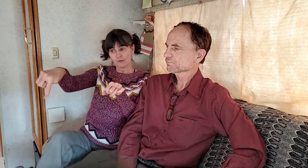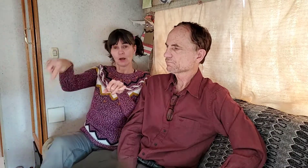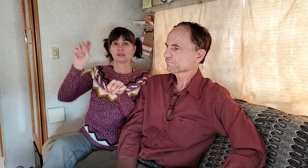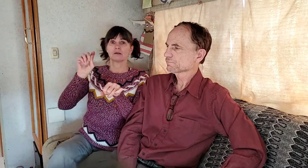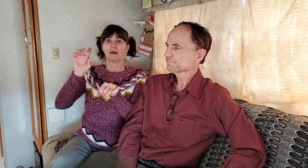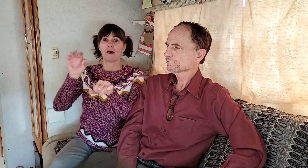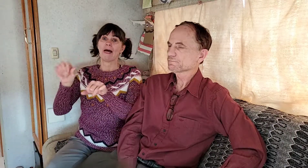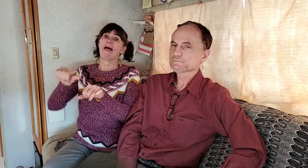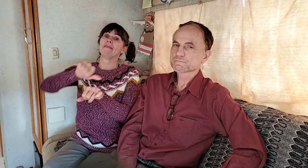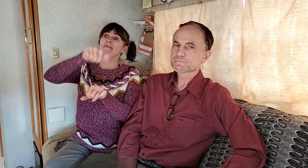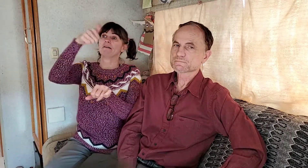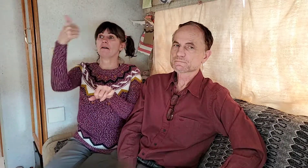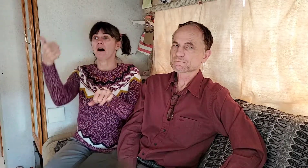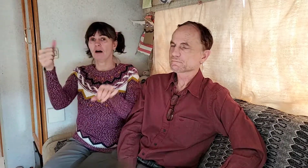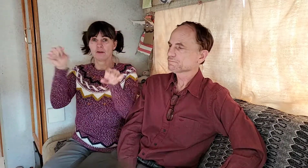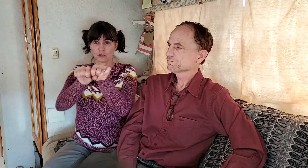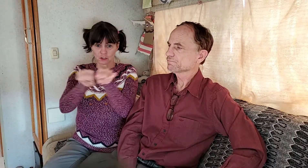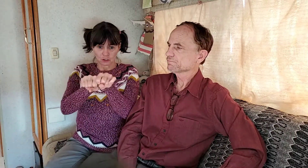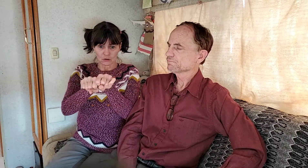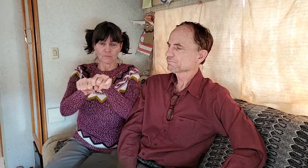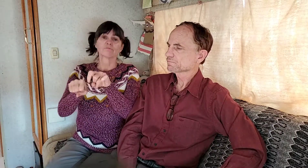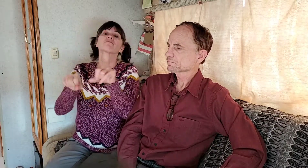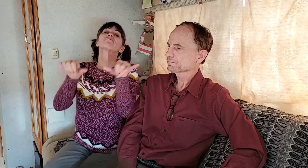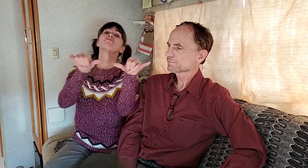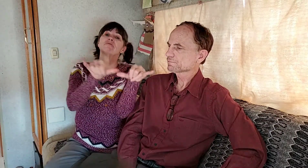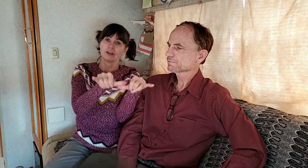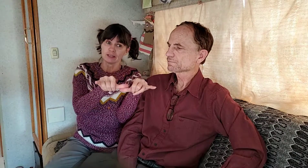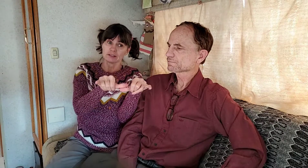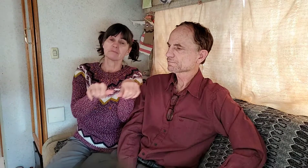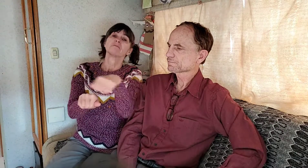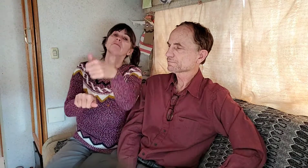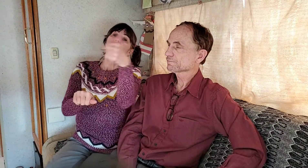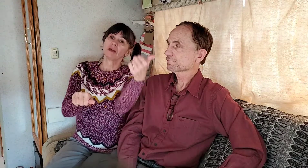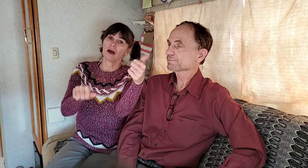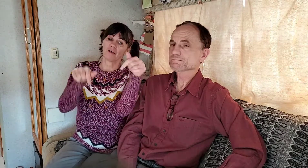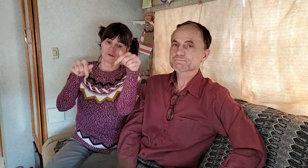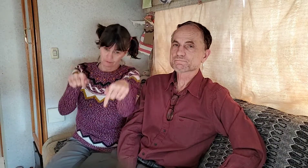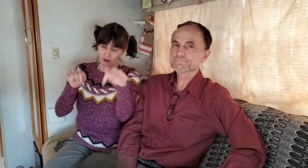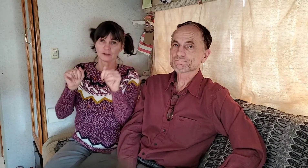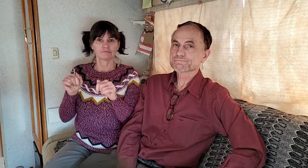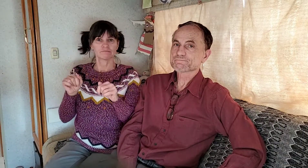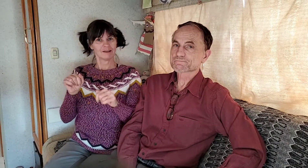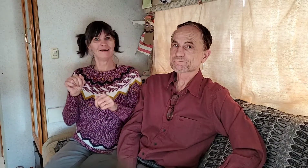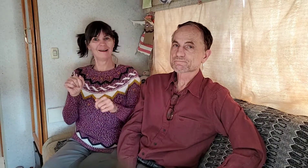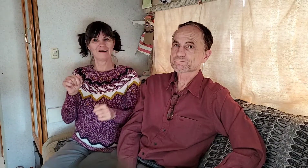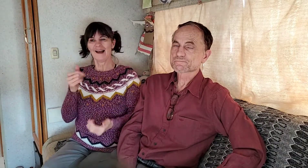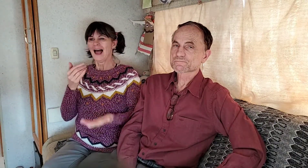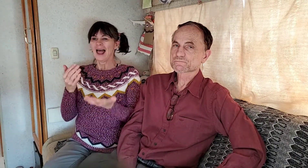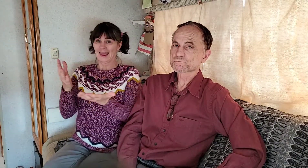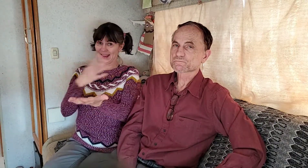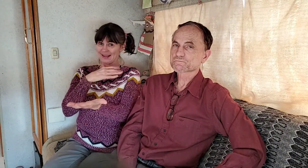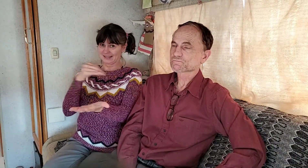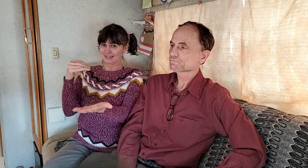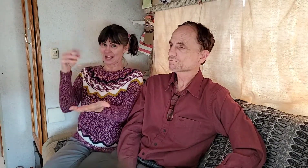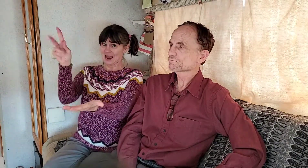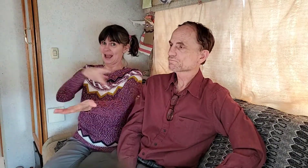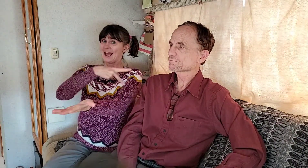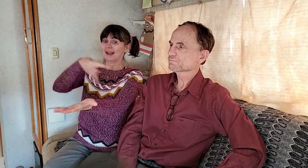foot. And the other shoe fits the other foot. And I can